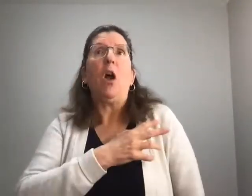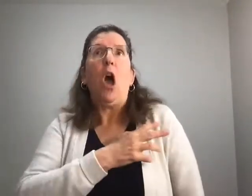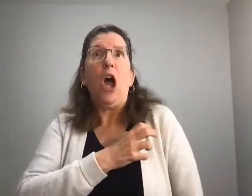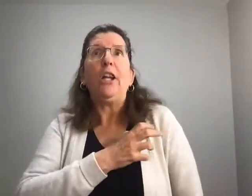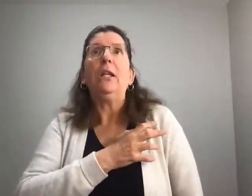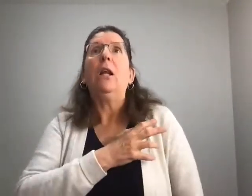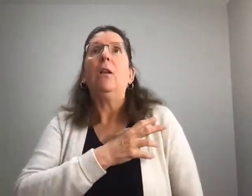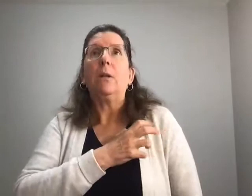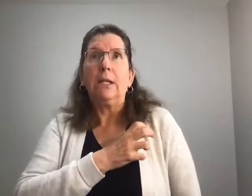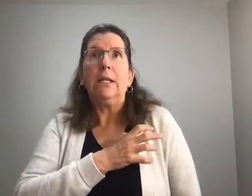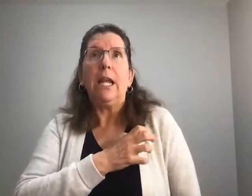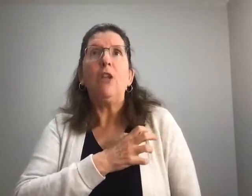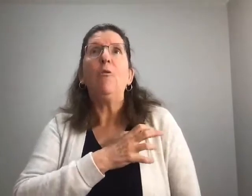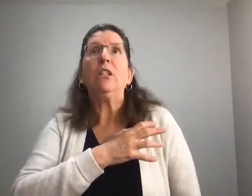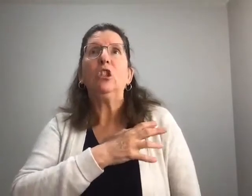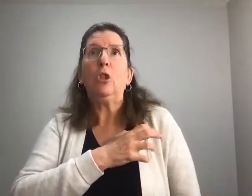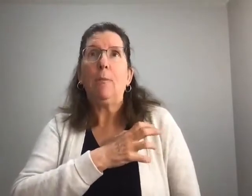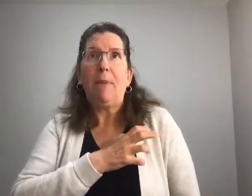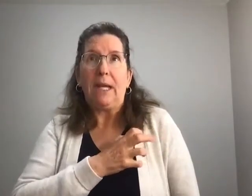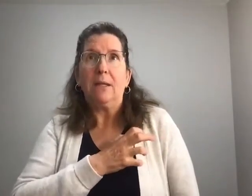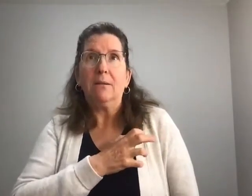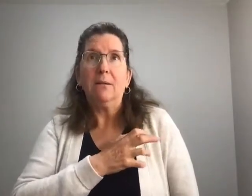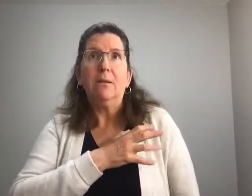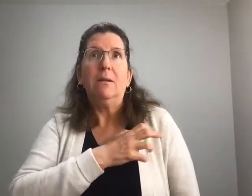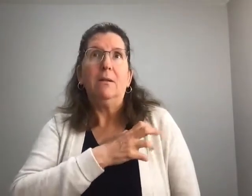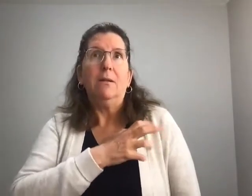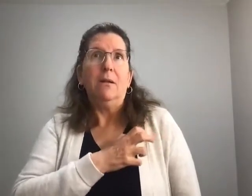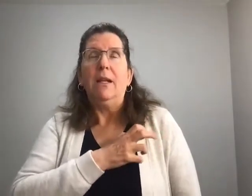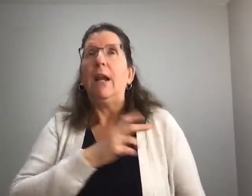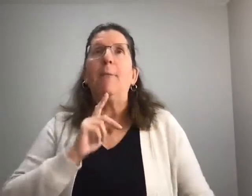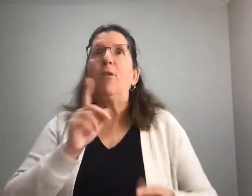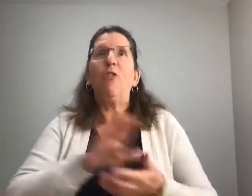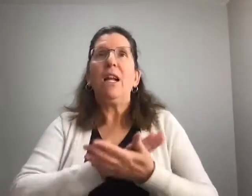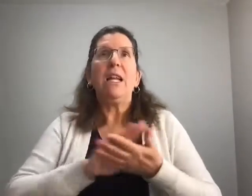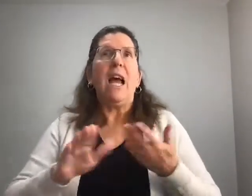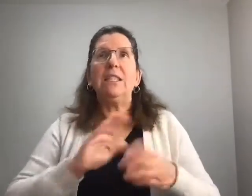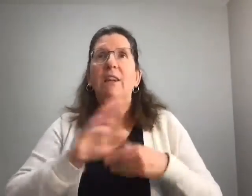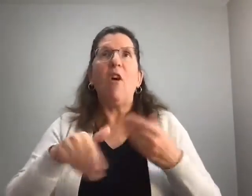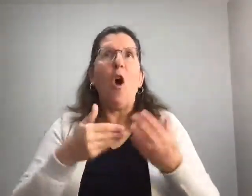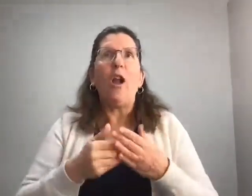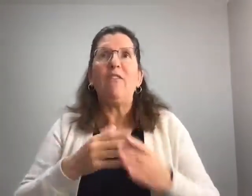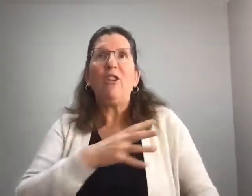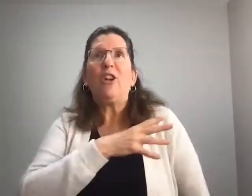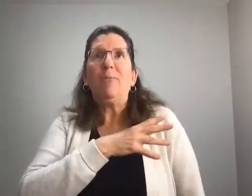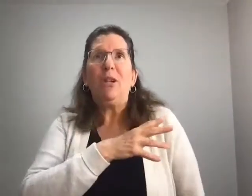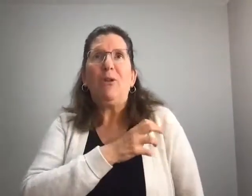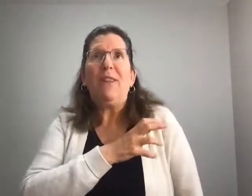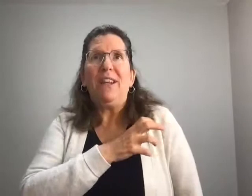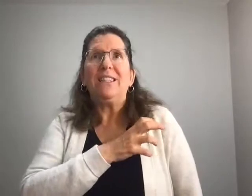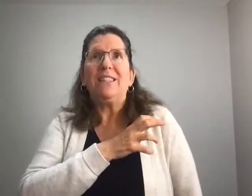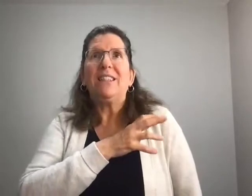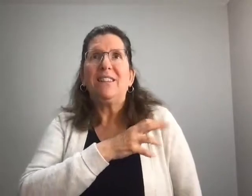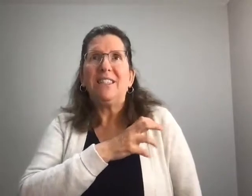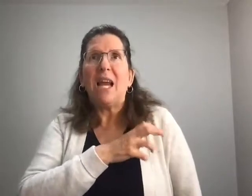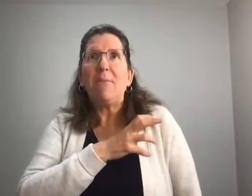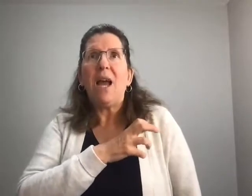heart continuing to beat. Now it'd be really nice if all of you could be doing this at the same